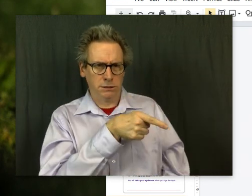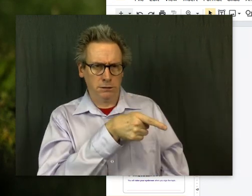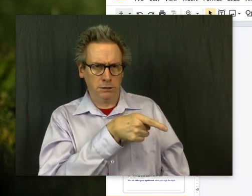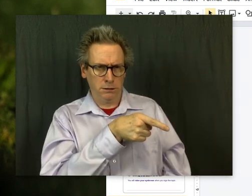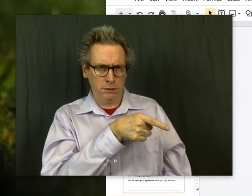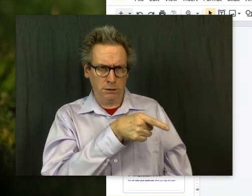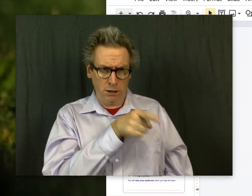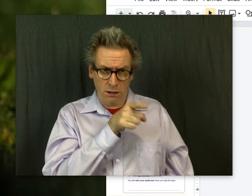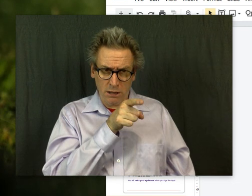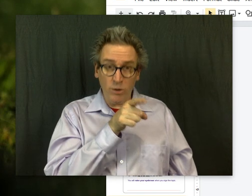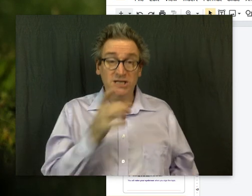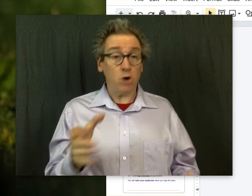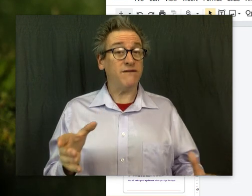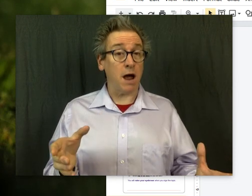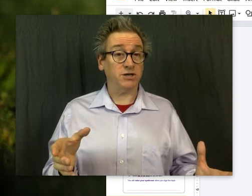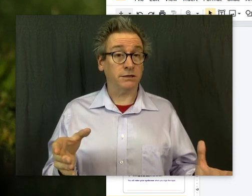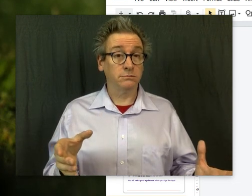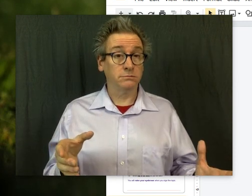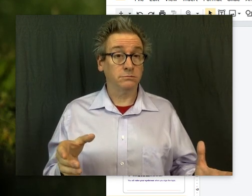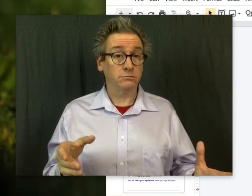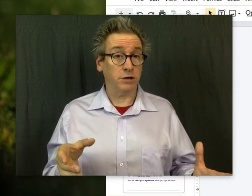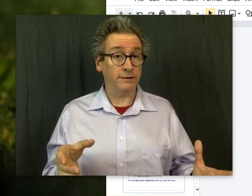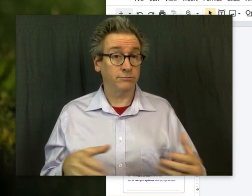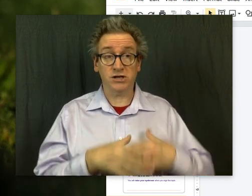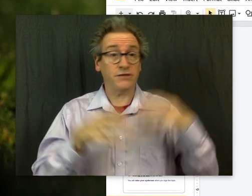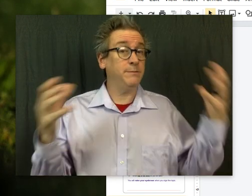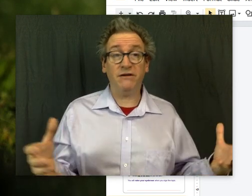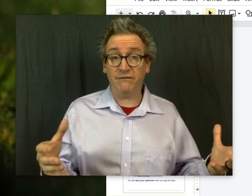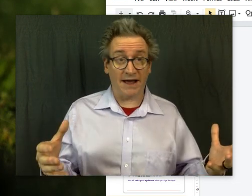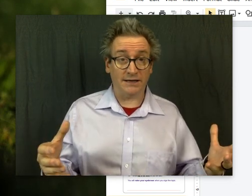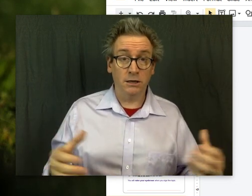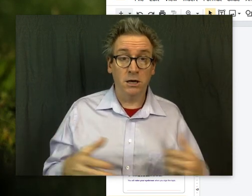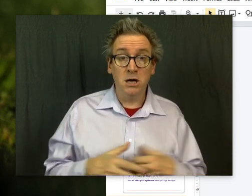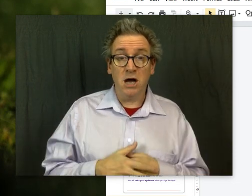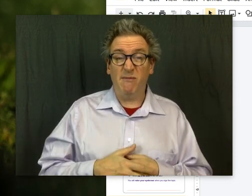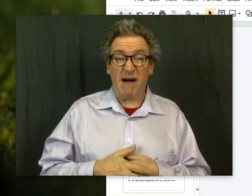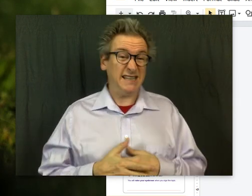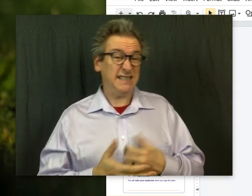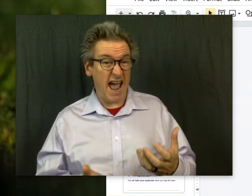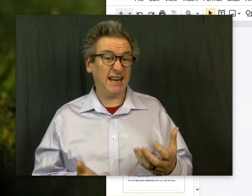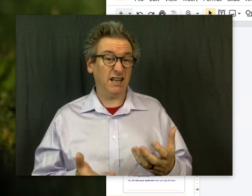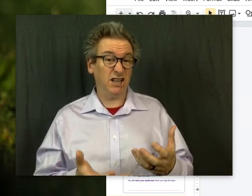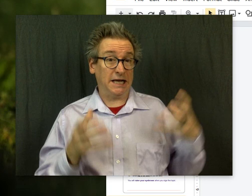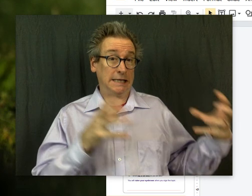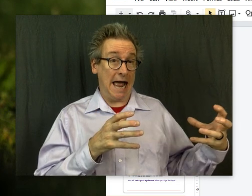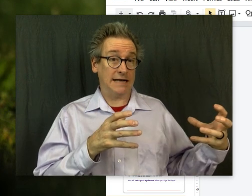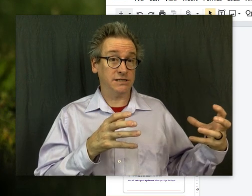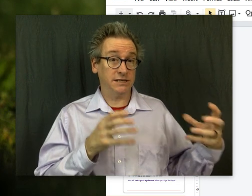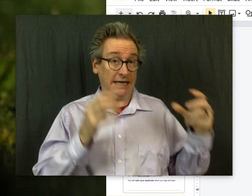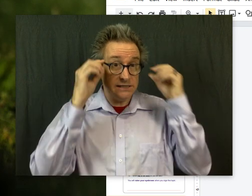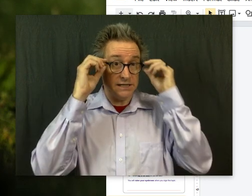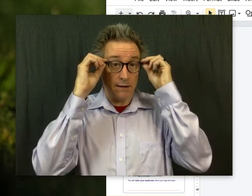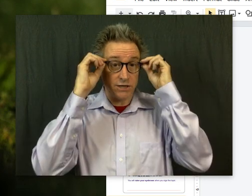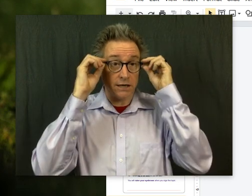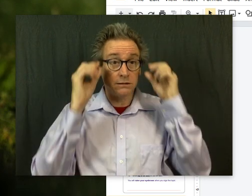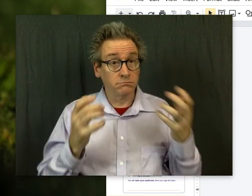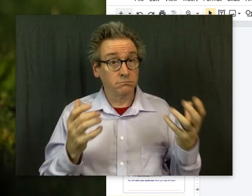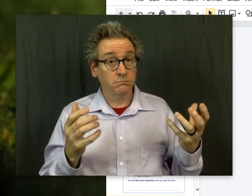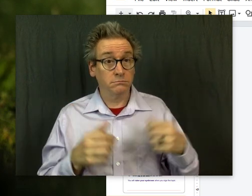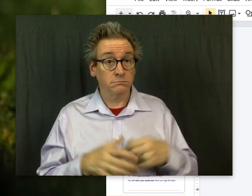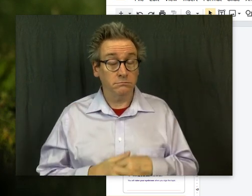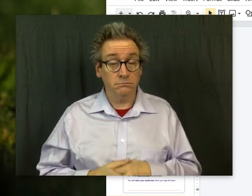class, we don't have an object, right? There's nothing being affected. I guess technically class is the object.